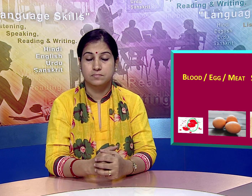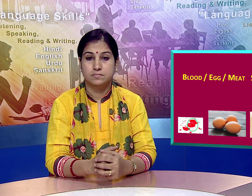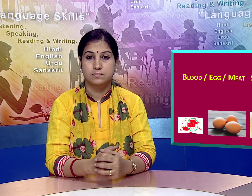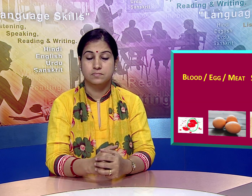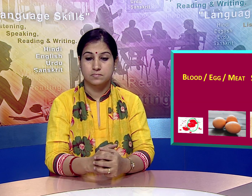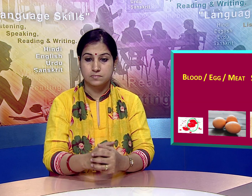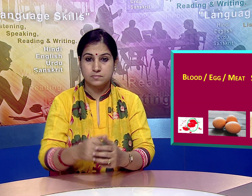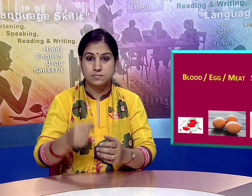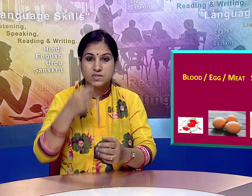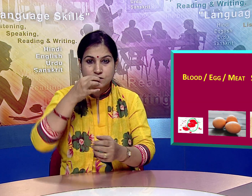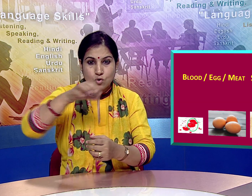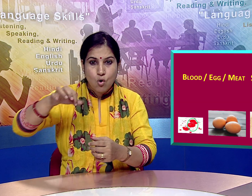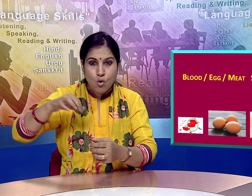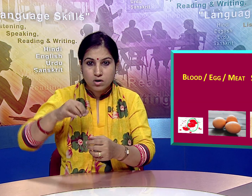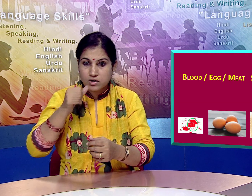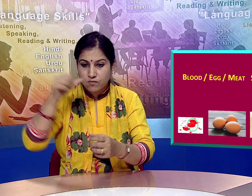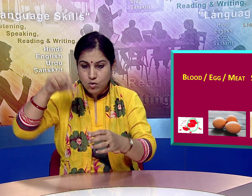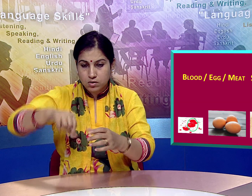soak in salt water